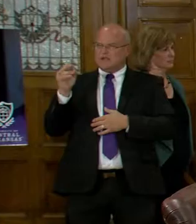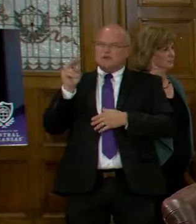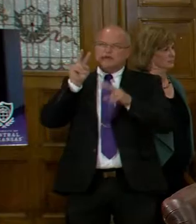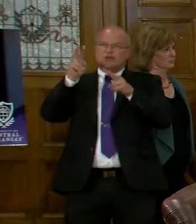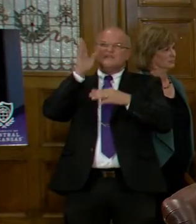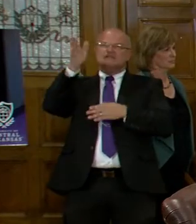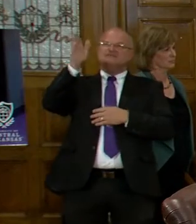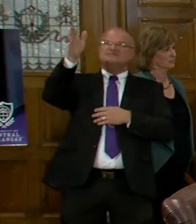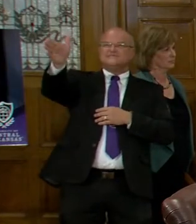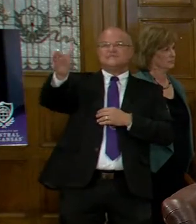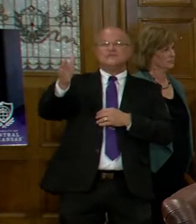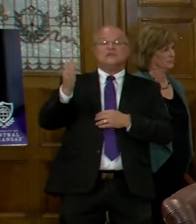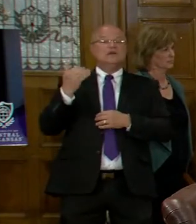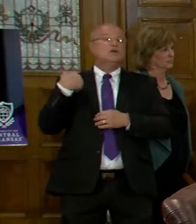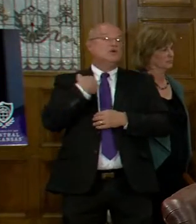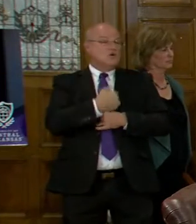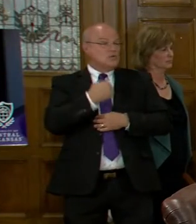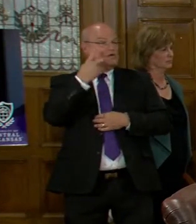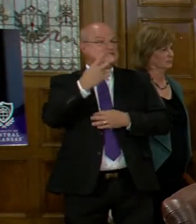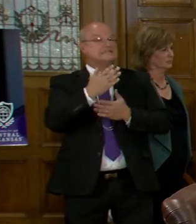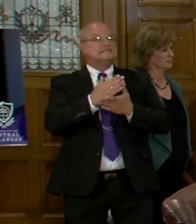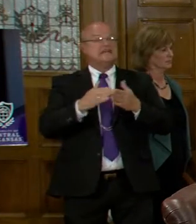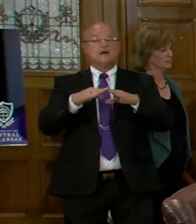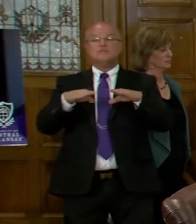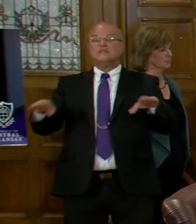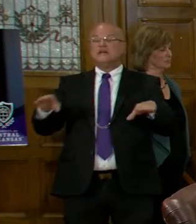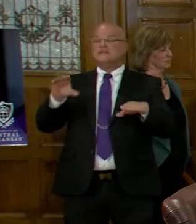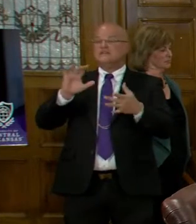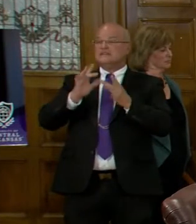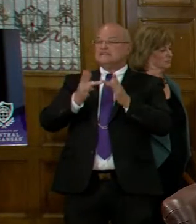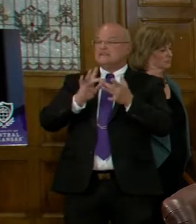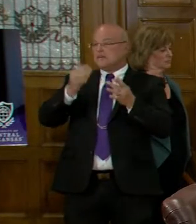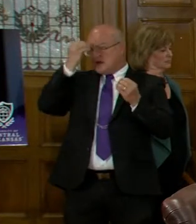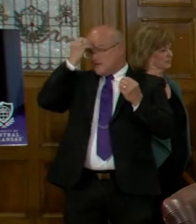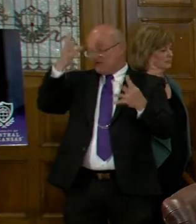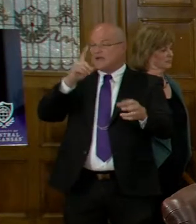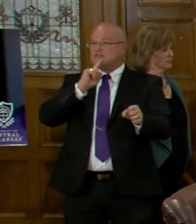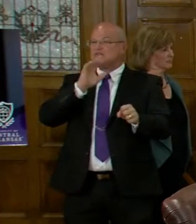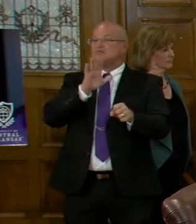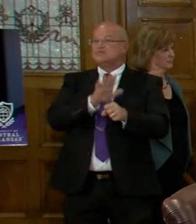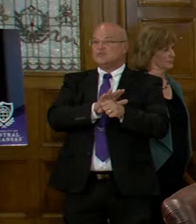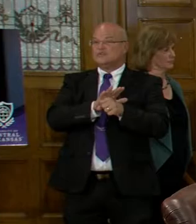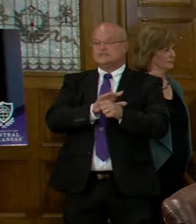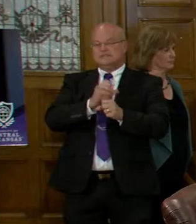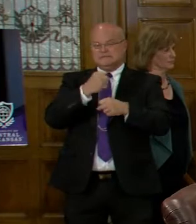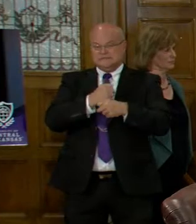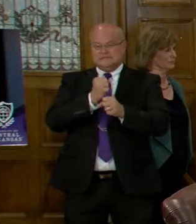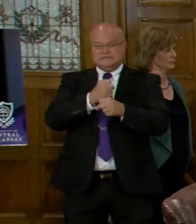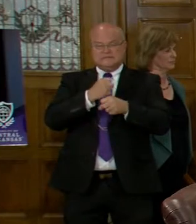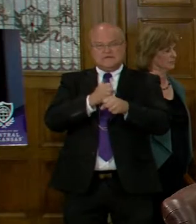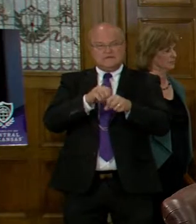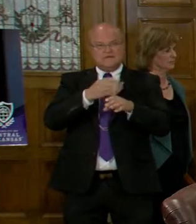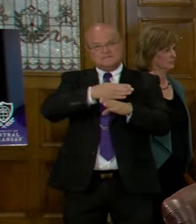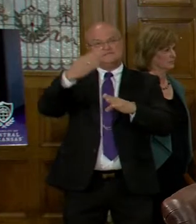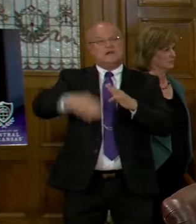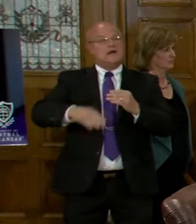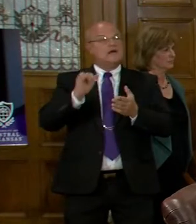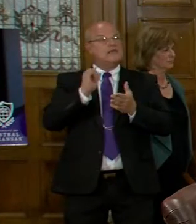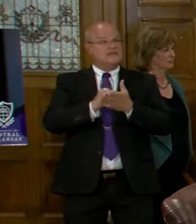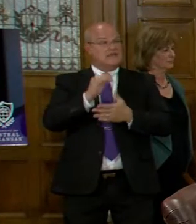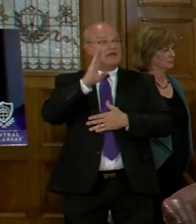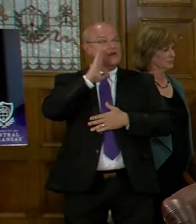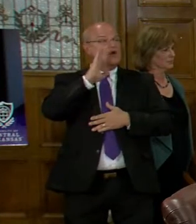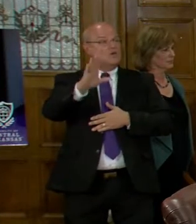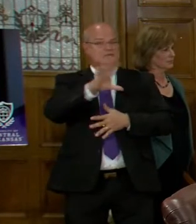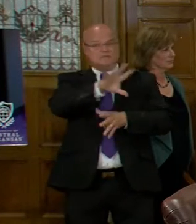the future, we see some level of cyber and some level of information assurance being general education outcomes that are going